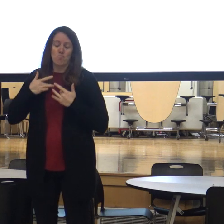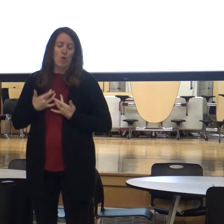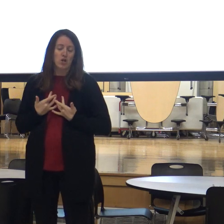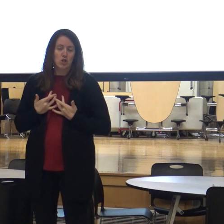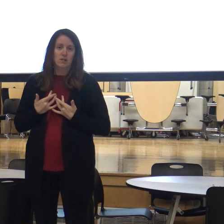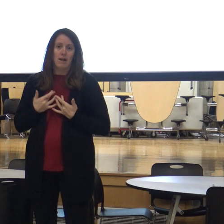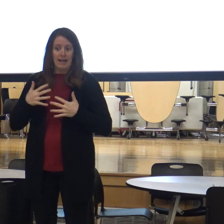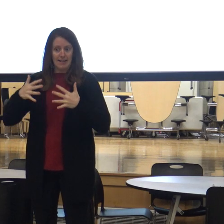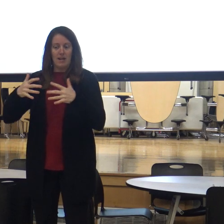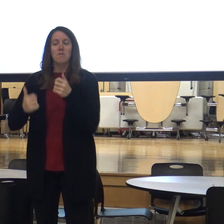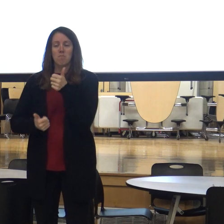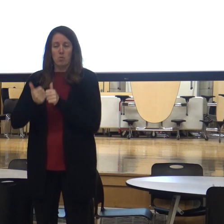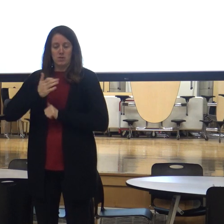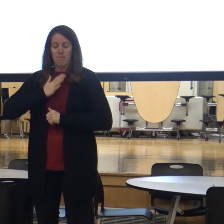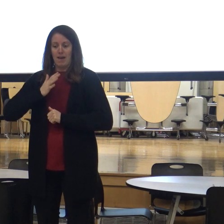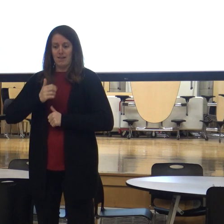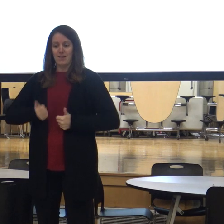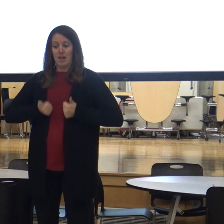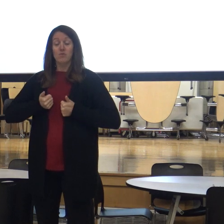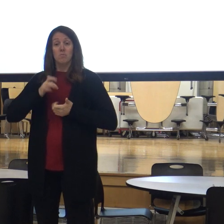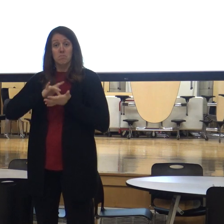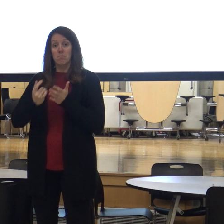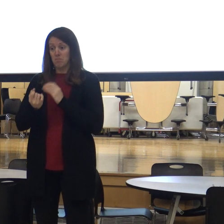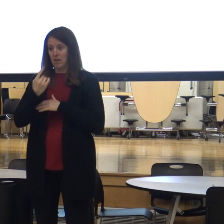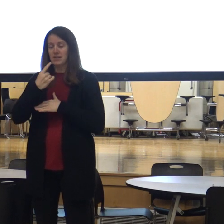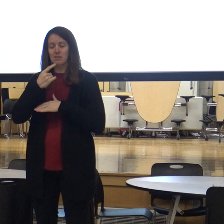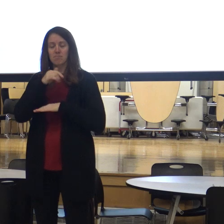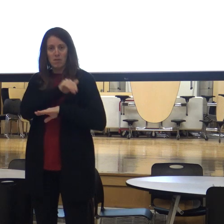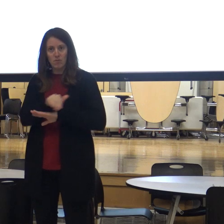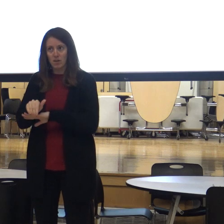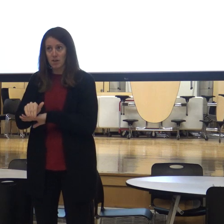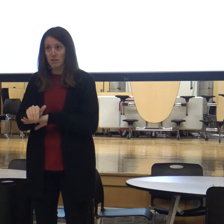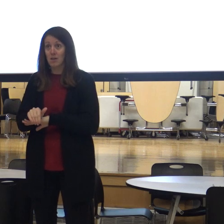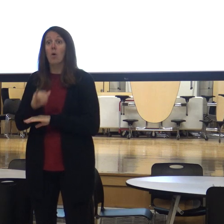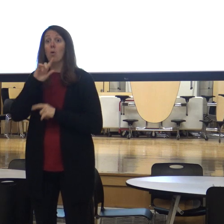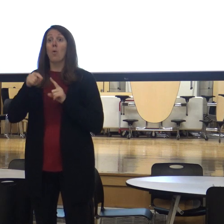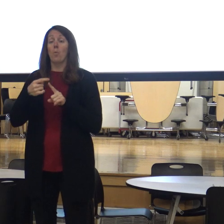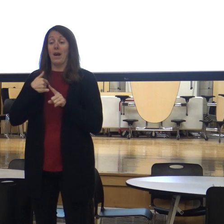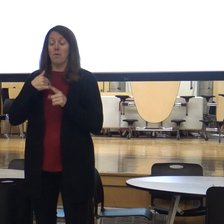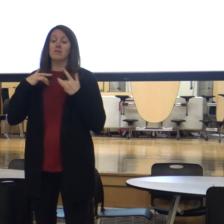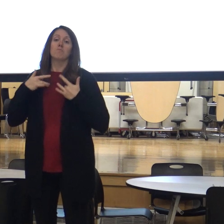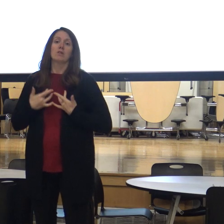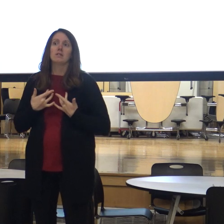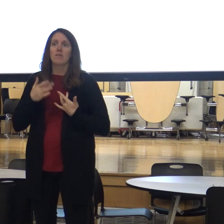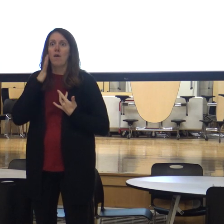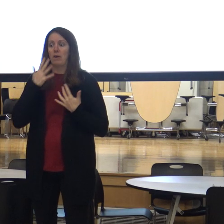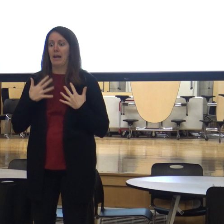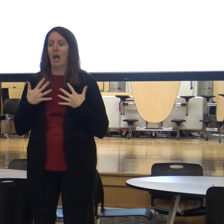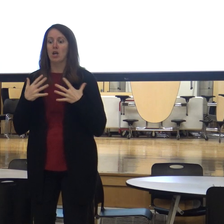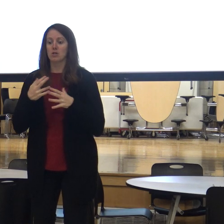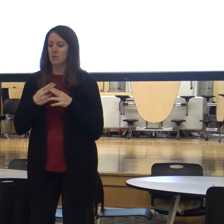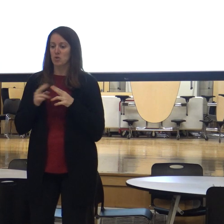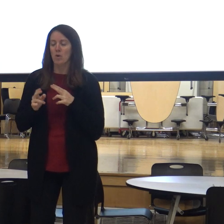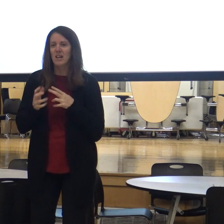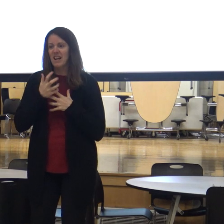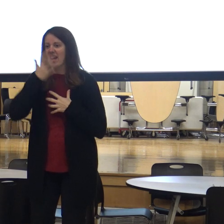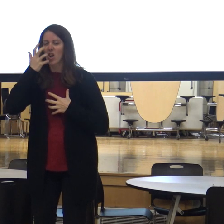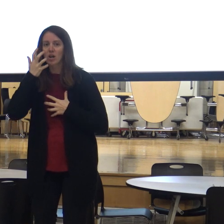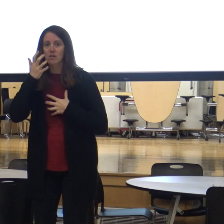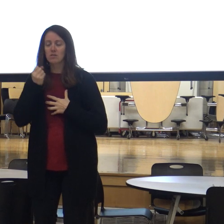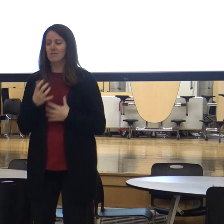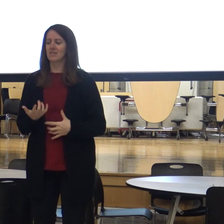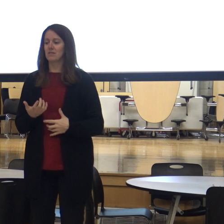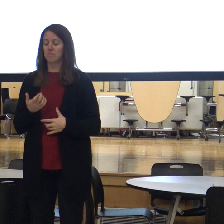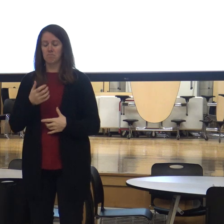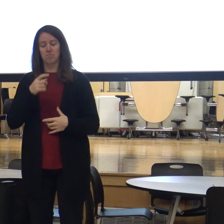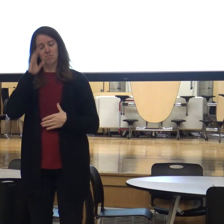well, and when I go through my depressive episodes, I would get really short, I would get really anxious, I would have more anger. So I said, well, son, this is my